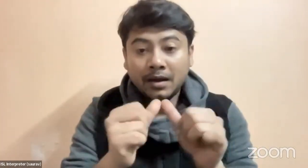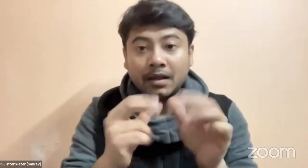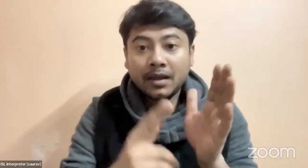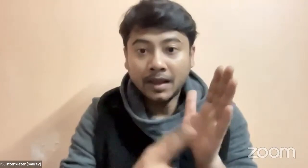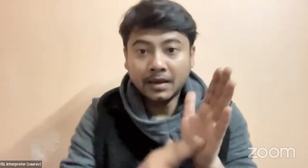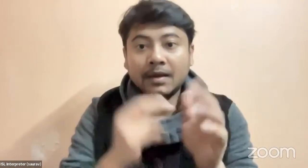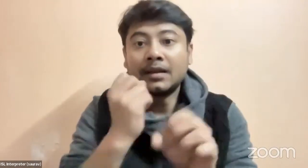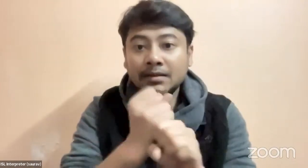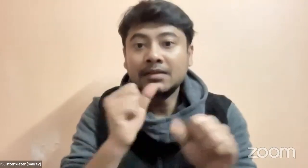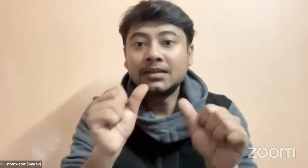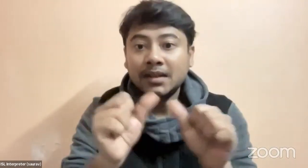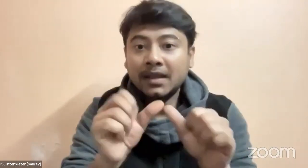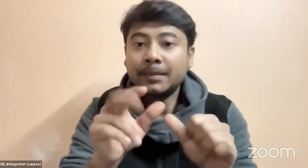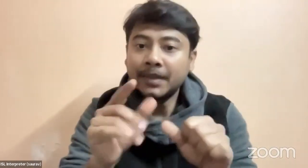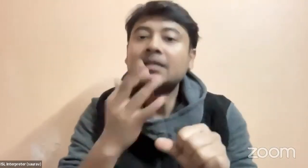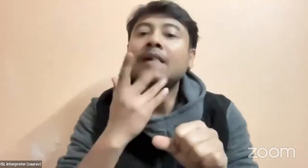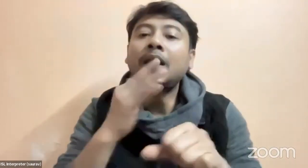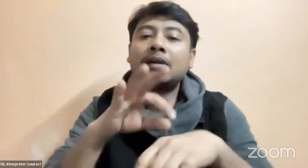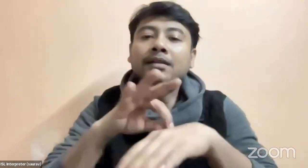Radharani.